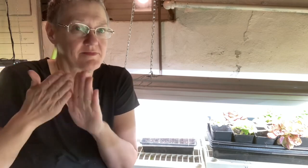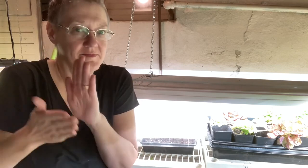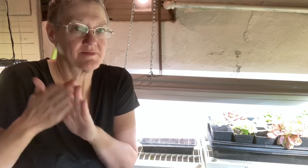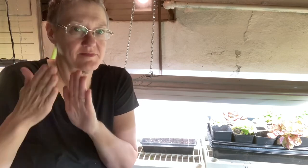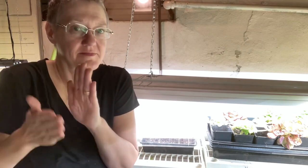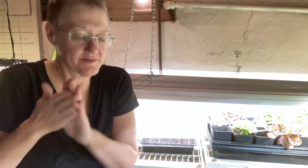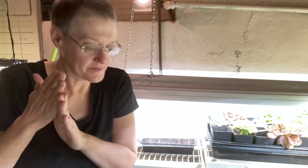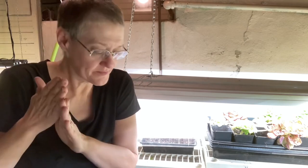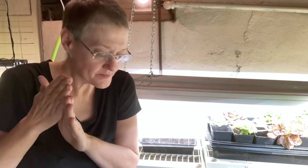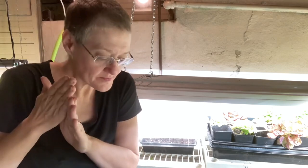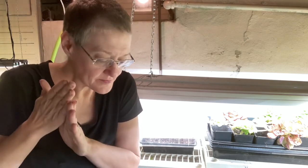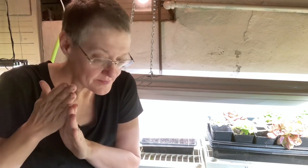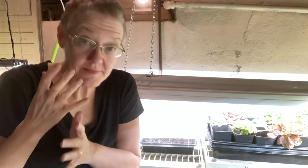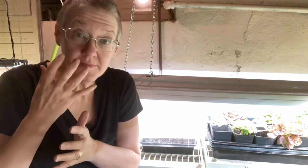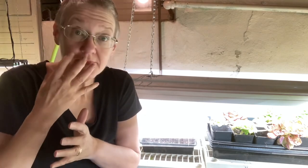And right now the furnace is running.